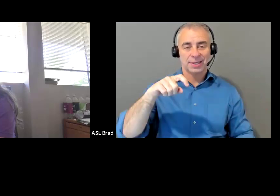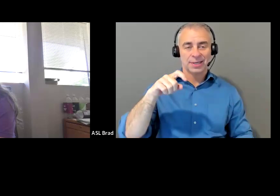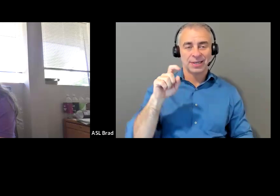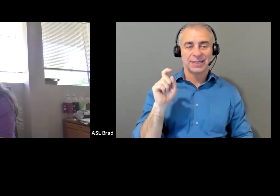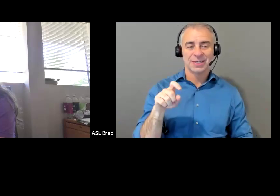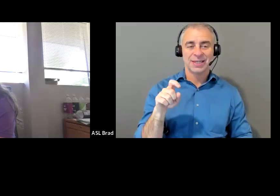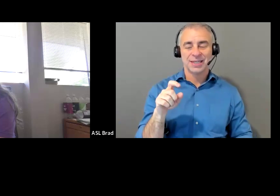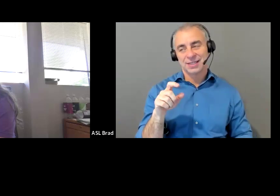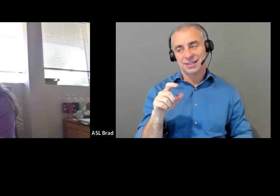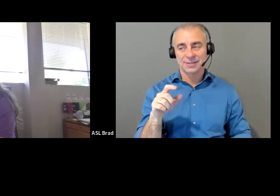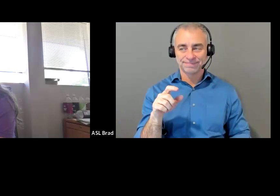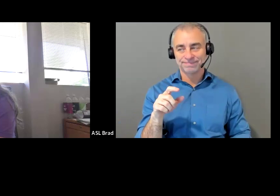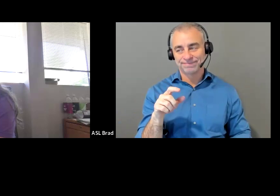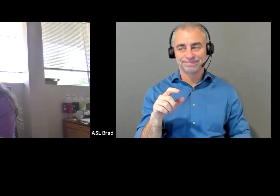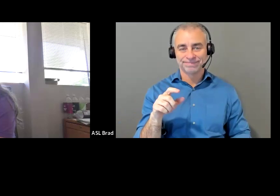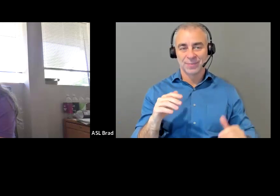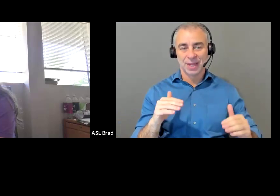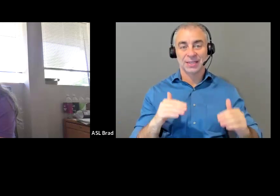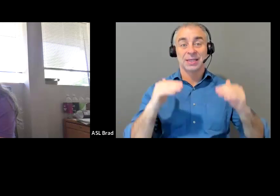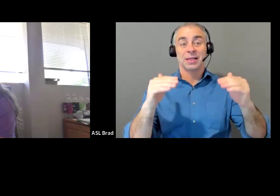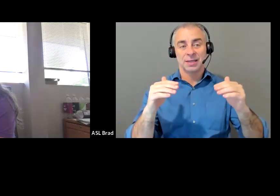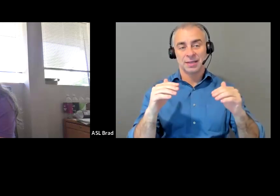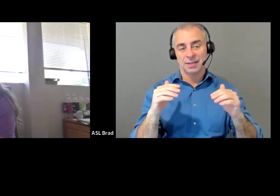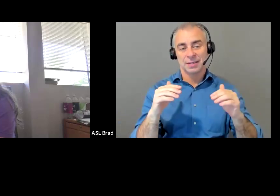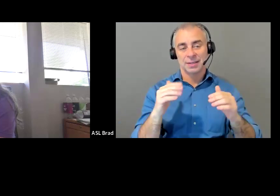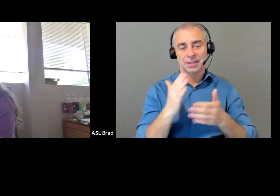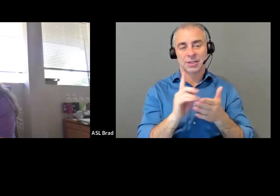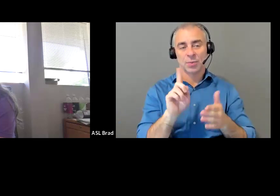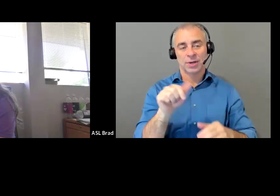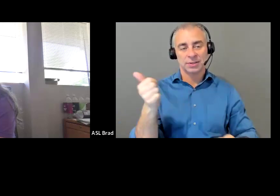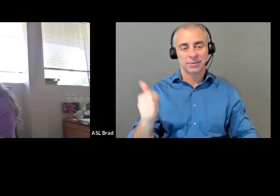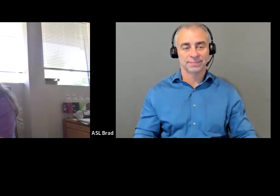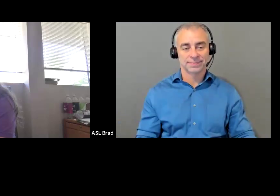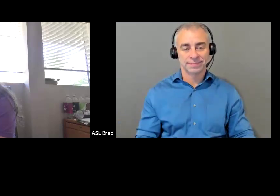that needs, to be elevated or escalated elsewhere.